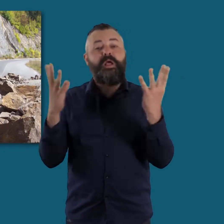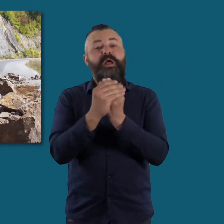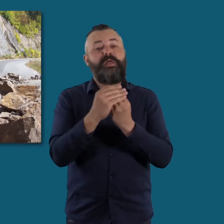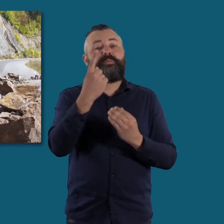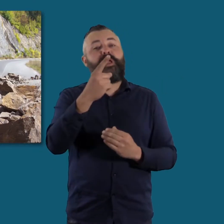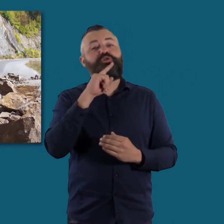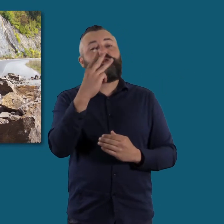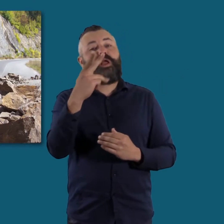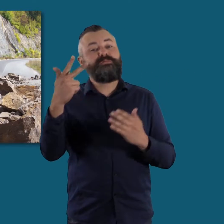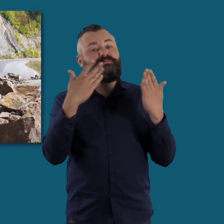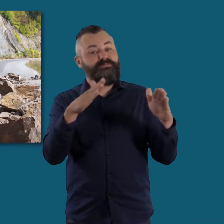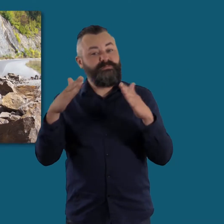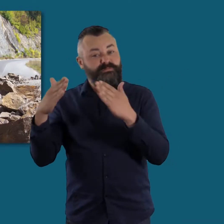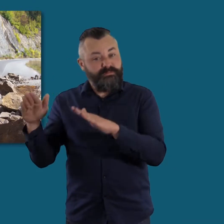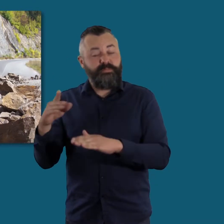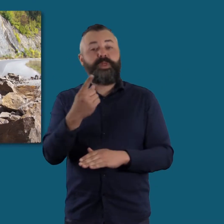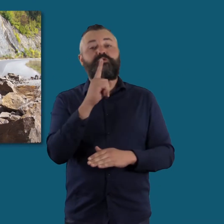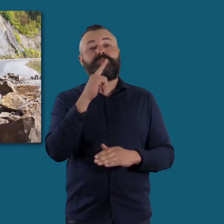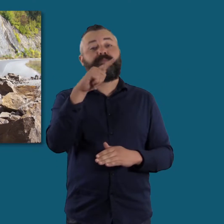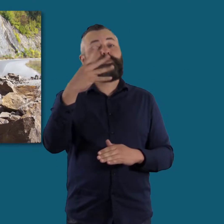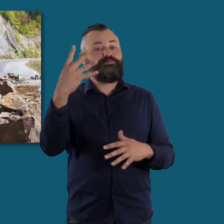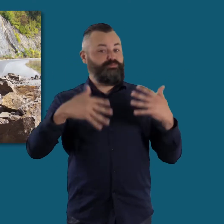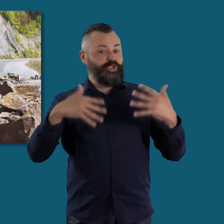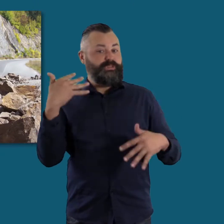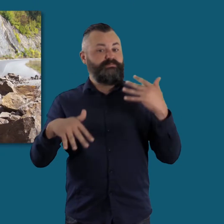Although many of these landslides have resulted from natural phenomena,